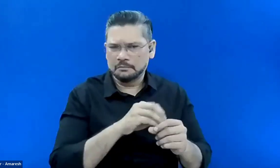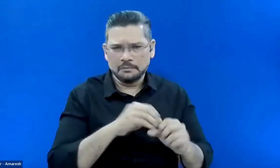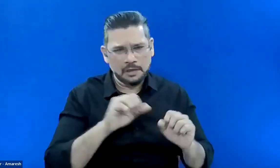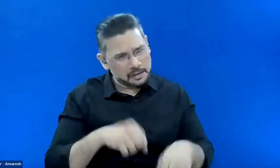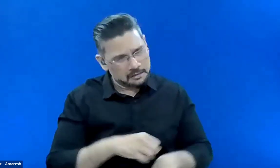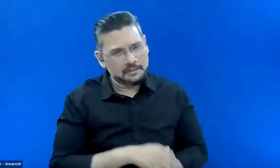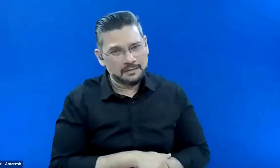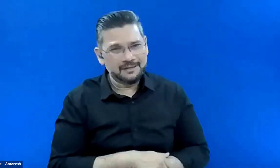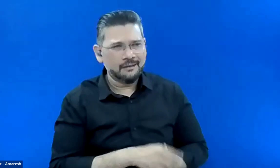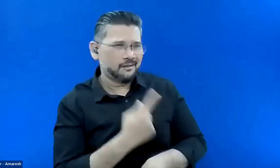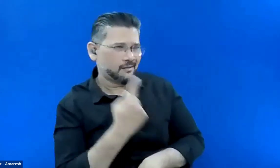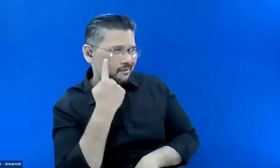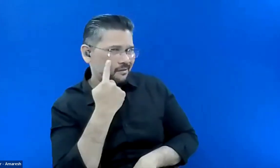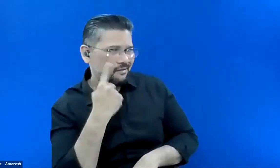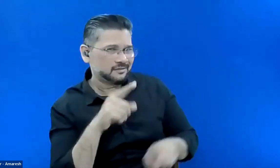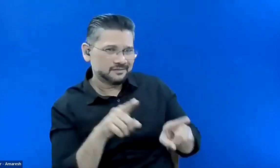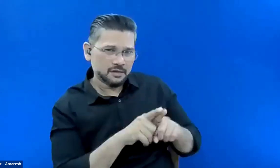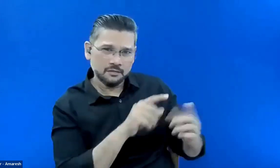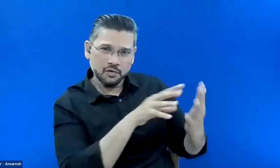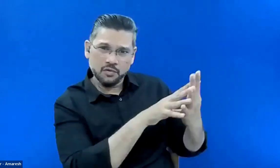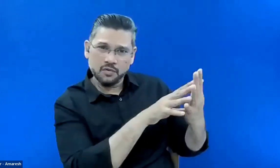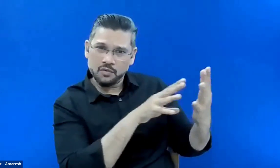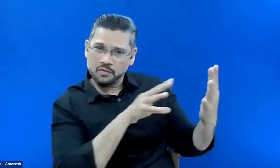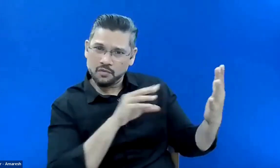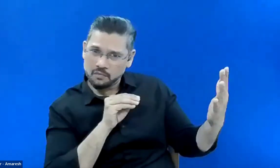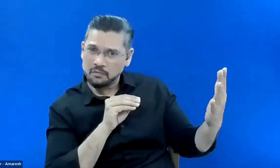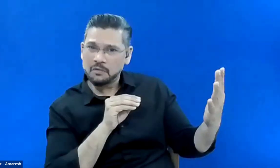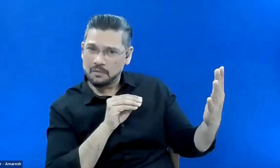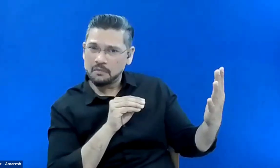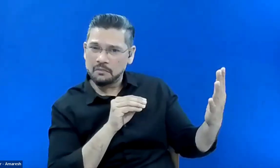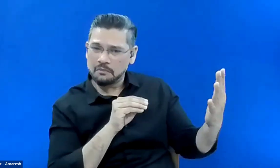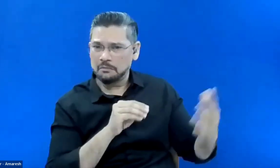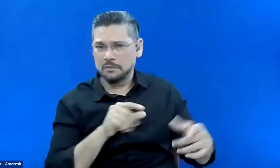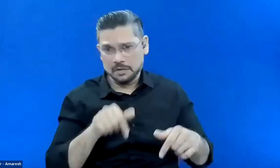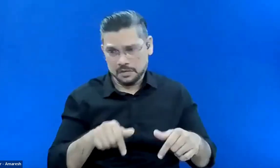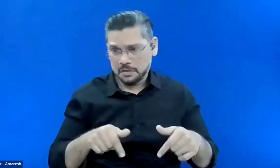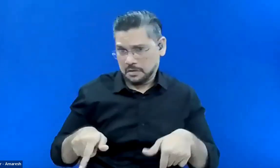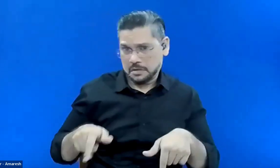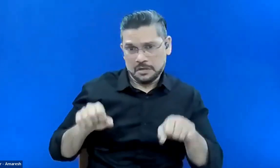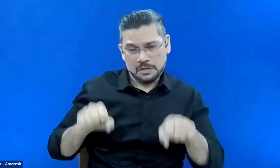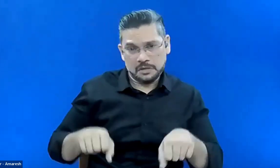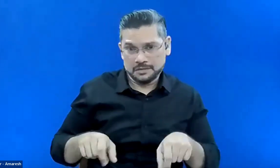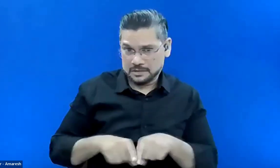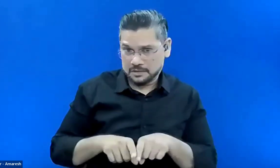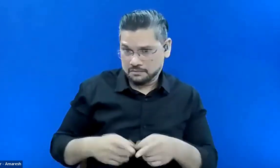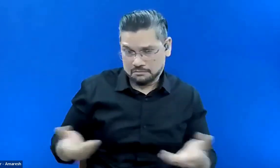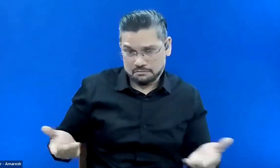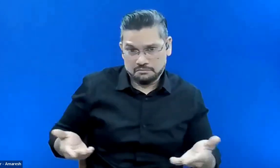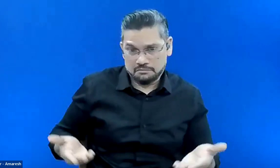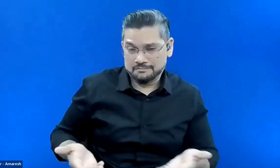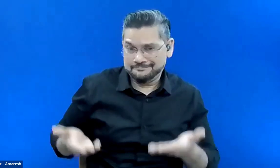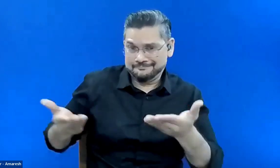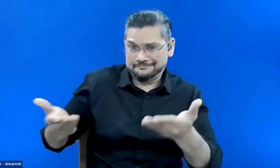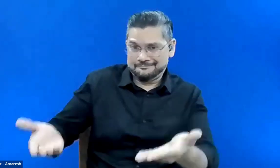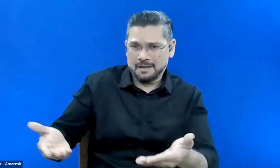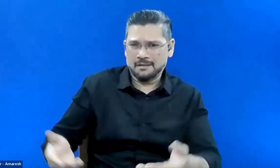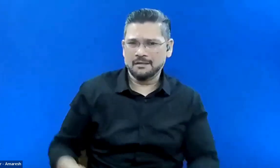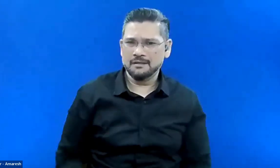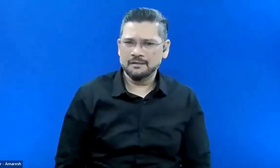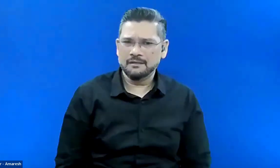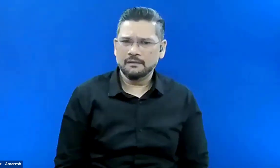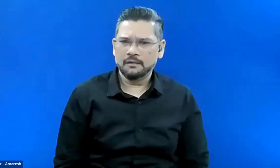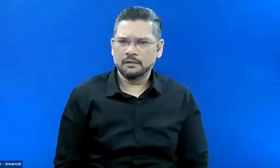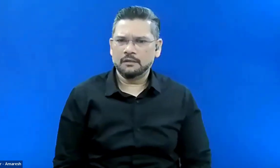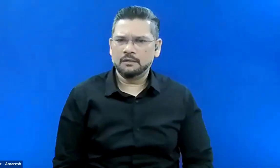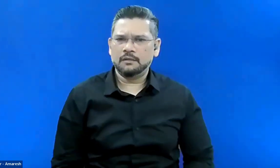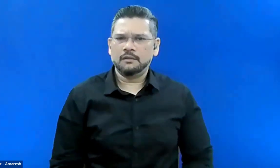literally putting them on the table and saying, yeah, this is what we're gonna do, you can just take that into